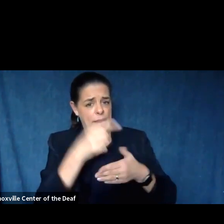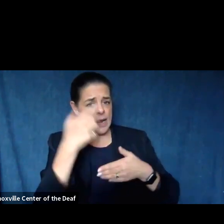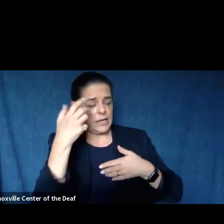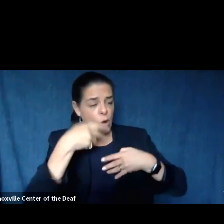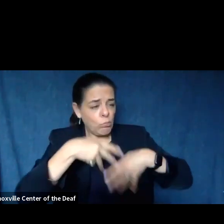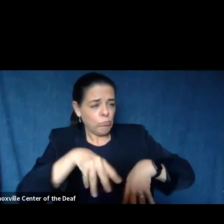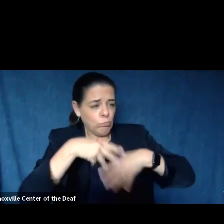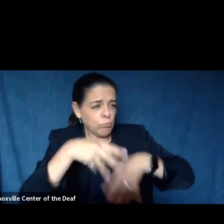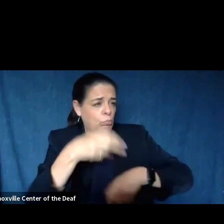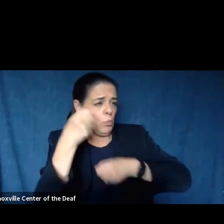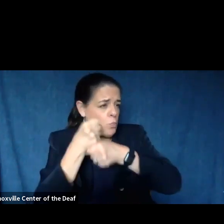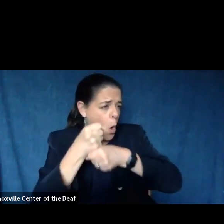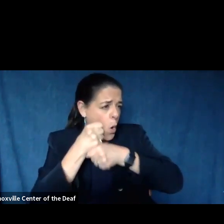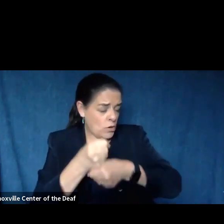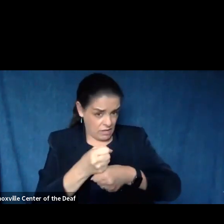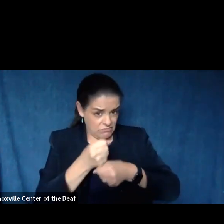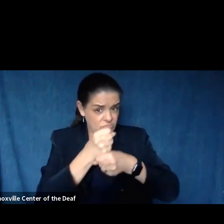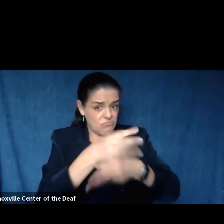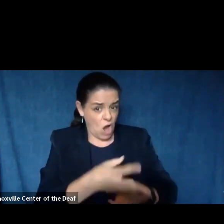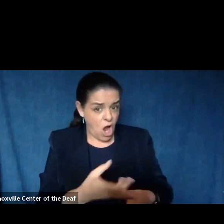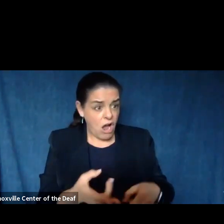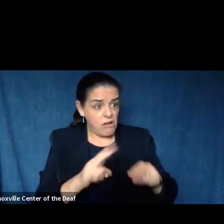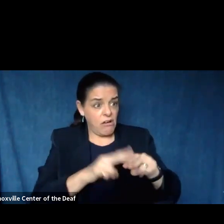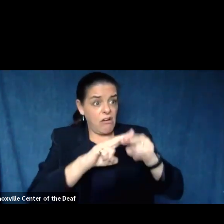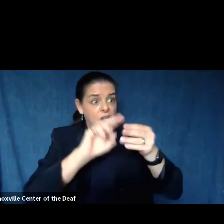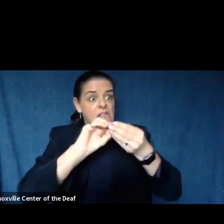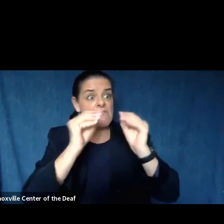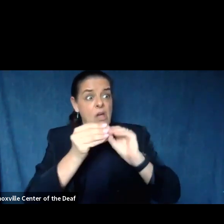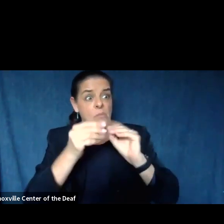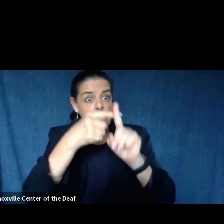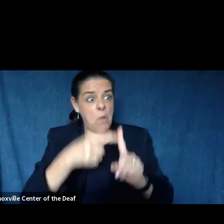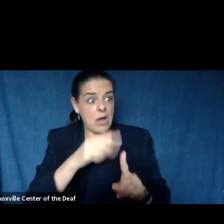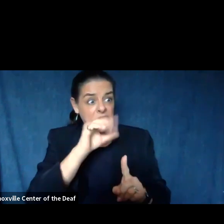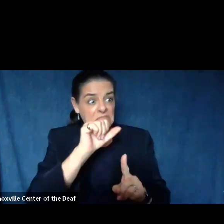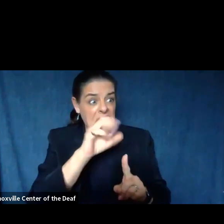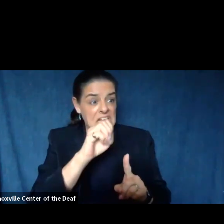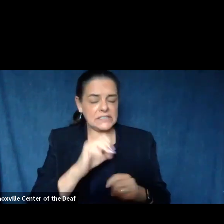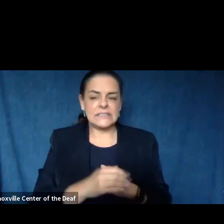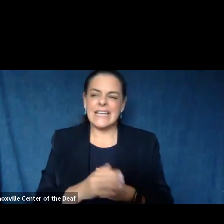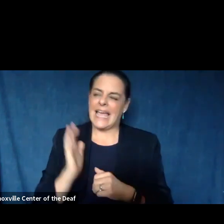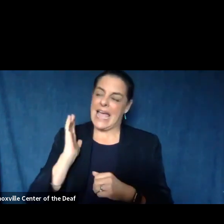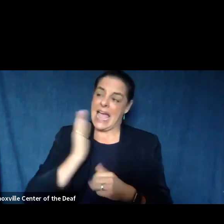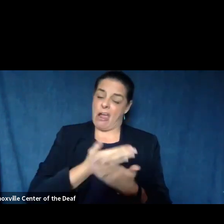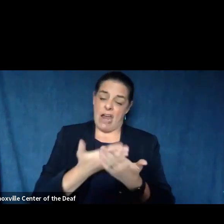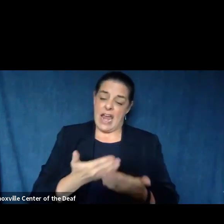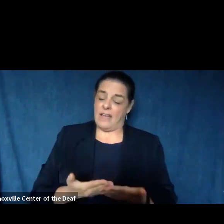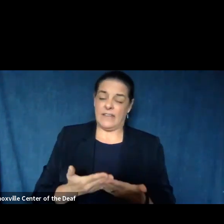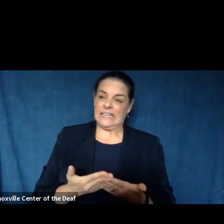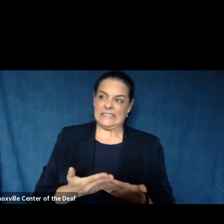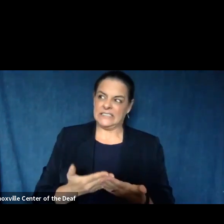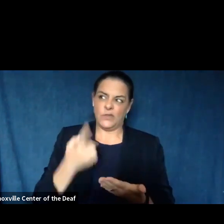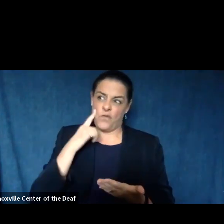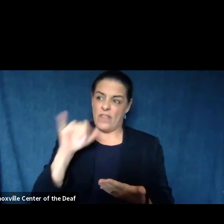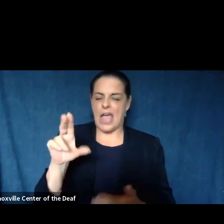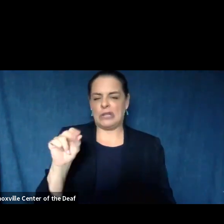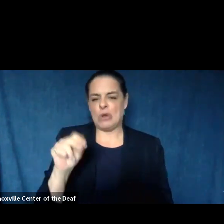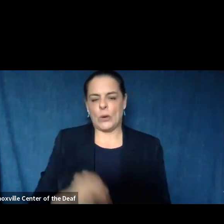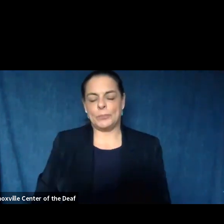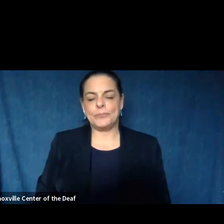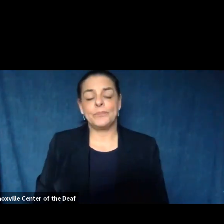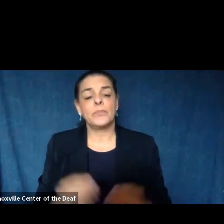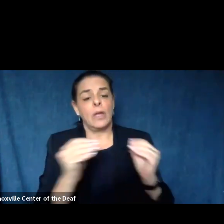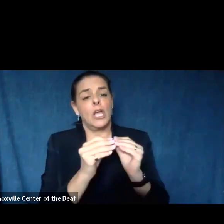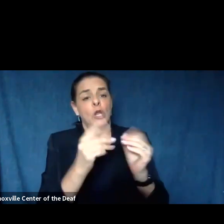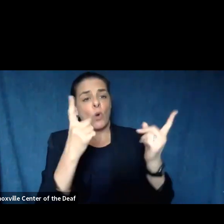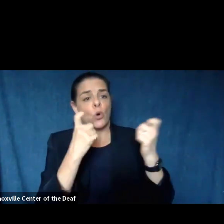has contributed to the rise in positive cases? I don't think we have any evidence connected to any protests. Any other questions?